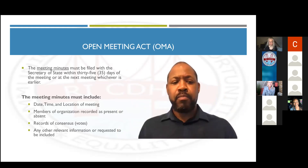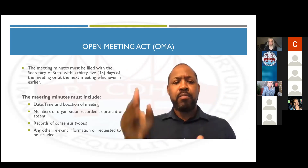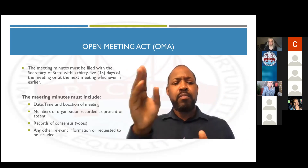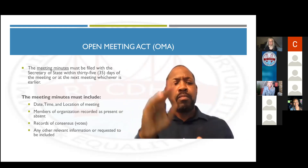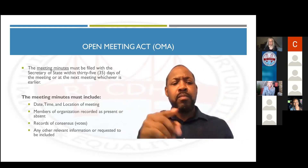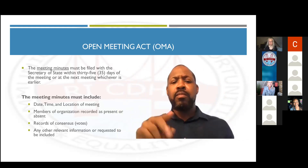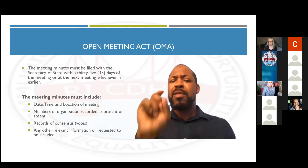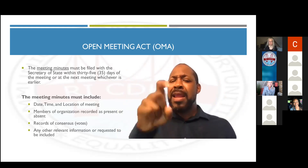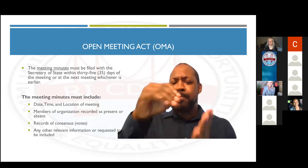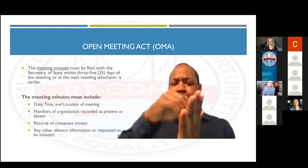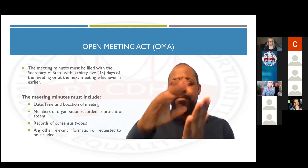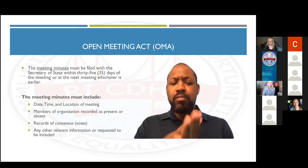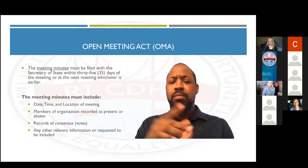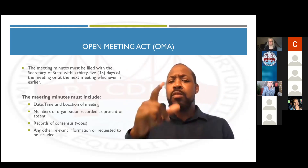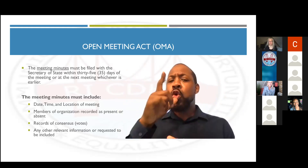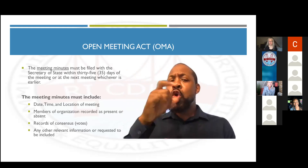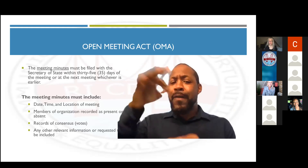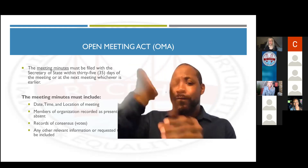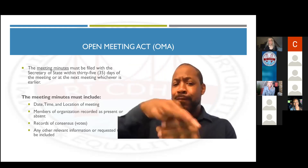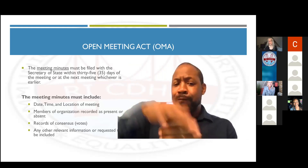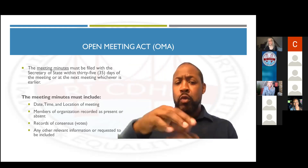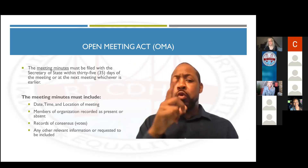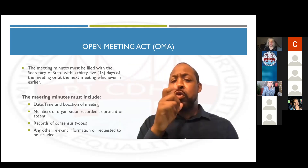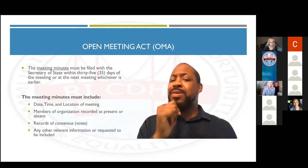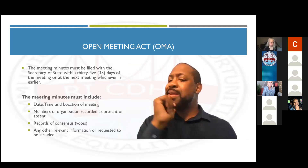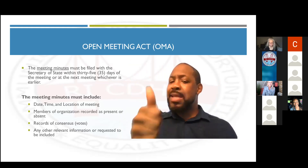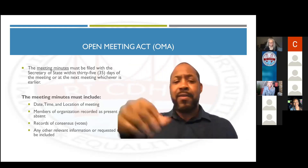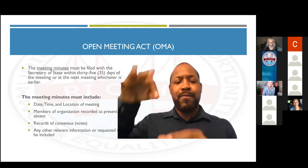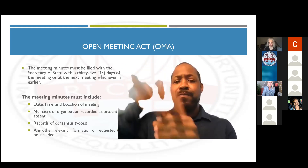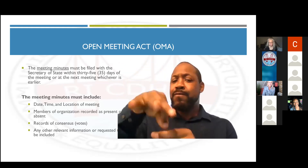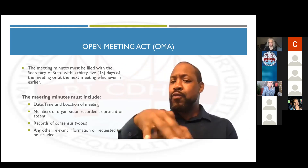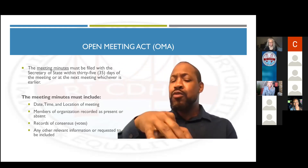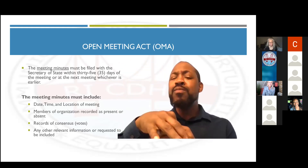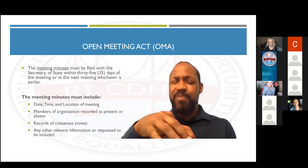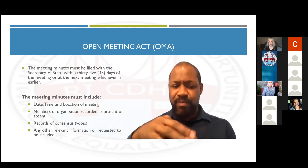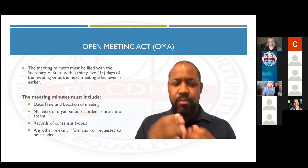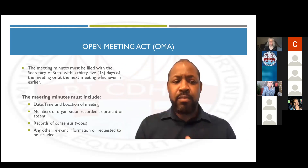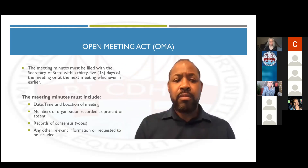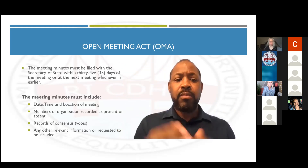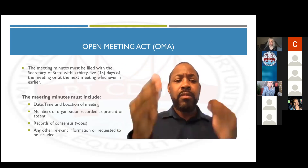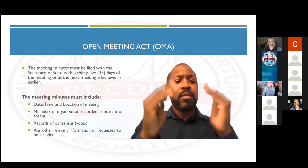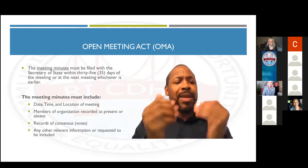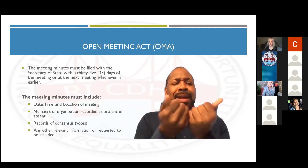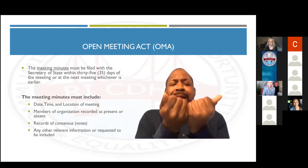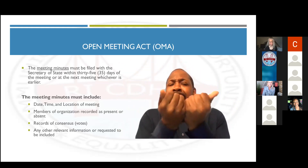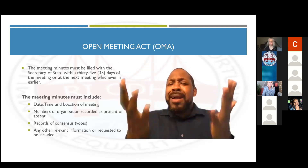be recorded, a record of consensus or votes, if somebody abstained from voting or voted